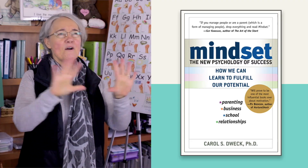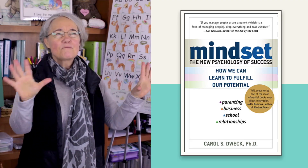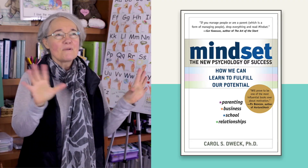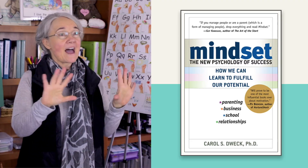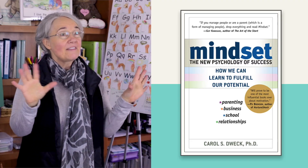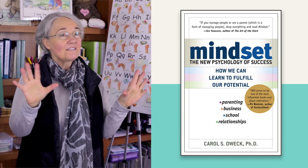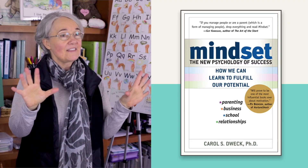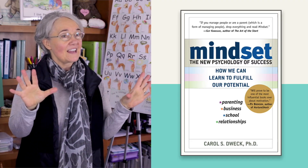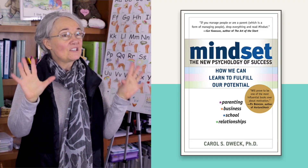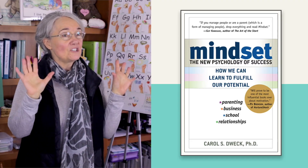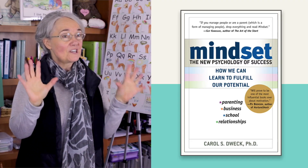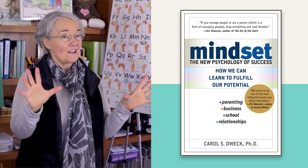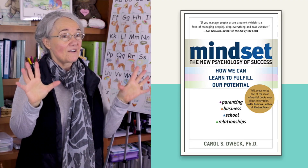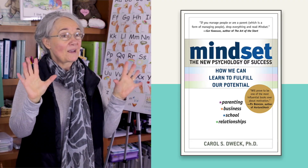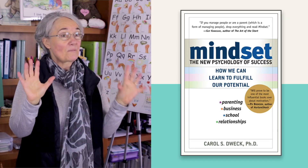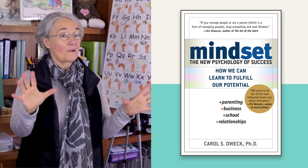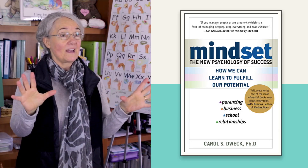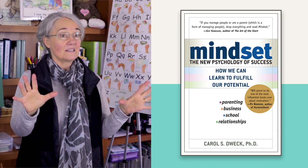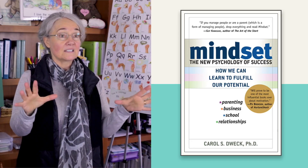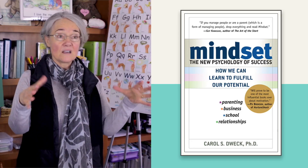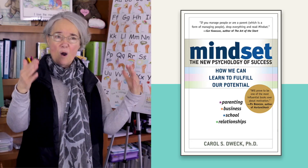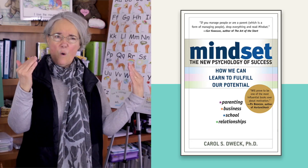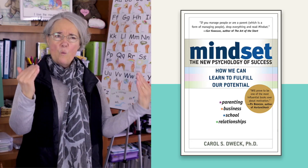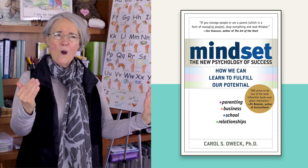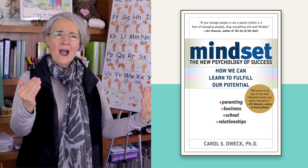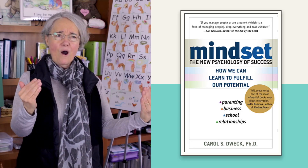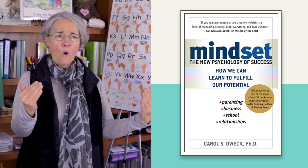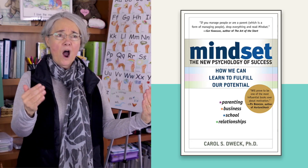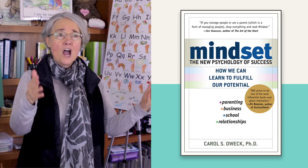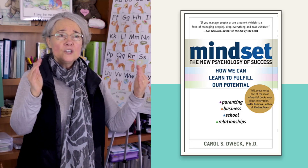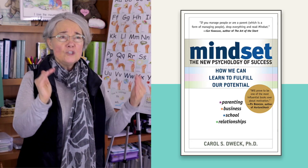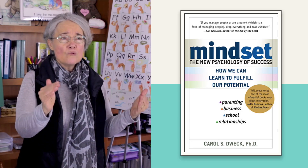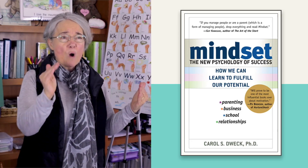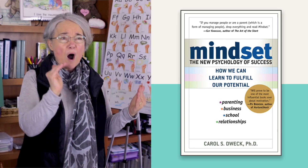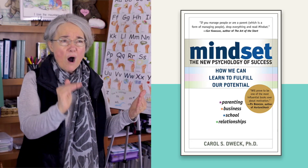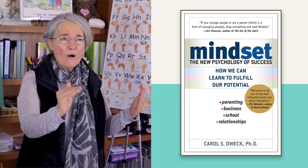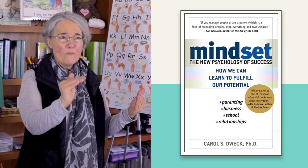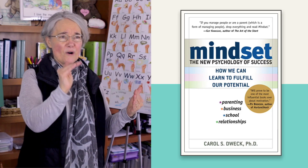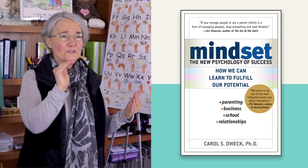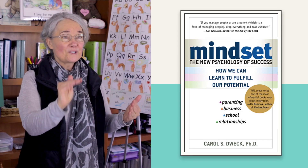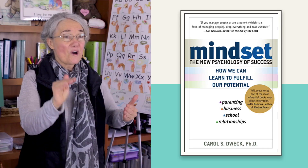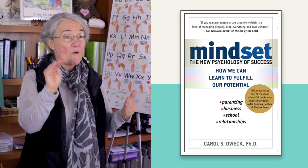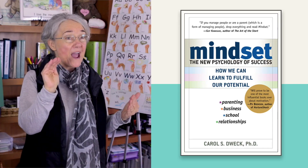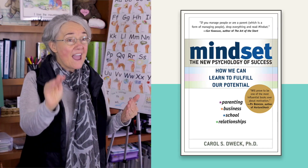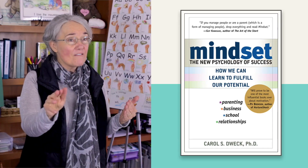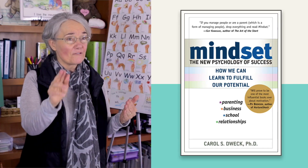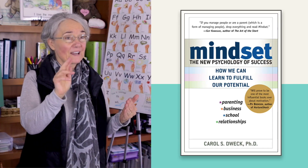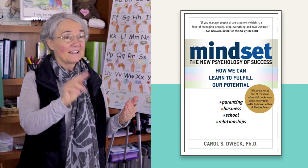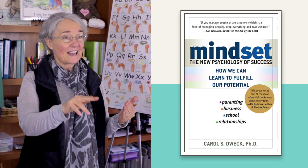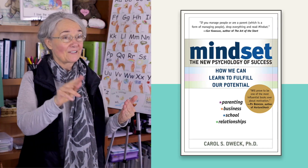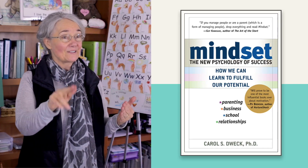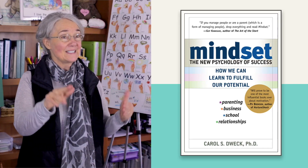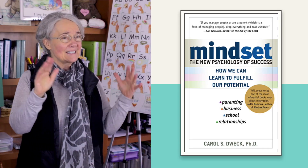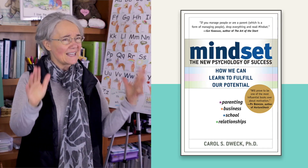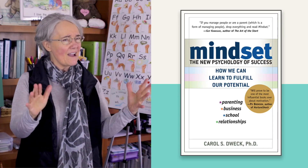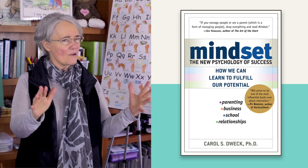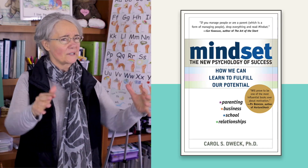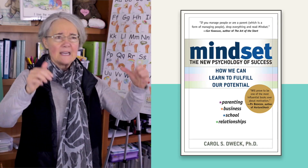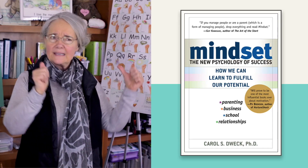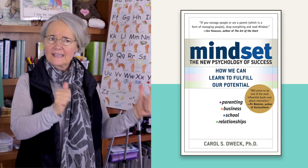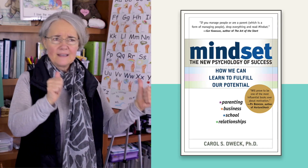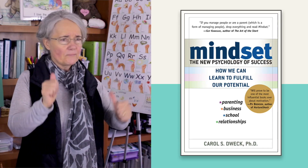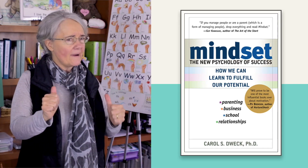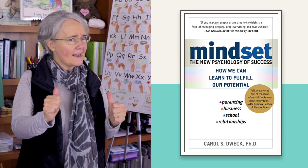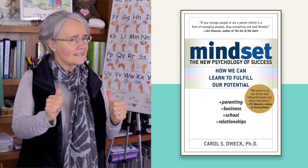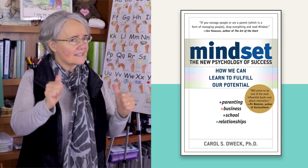encouragement rather than generic praise. Wow, you almost know every letter and